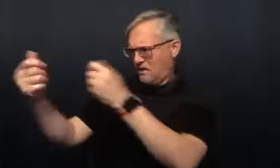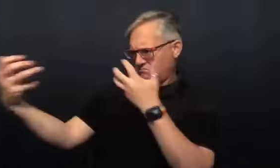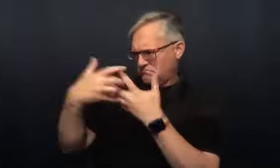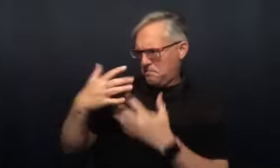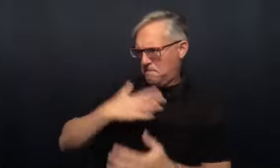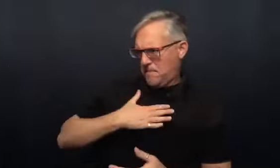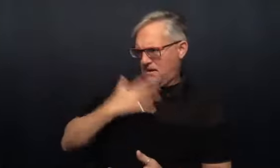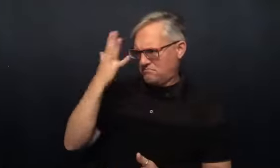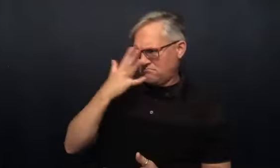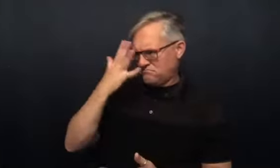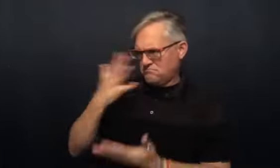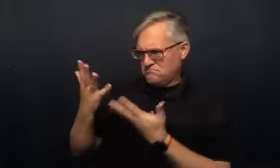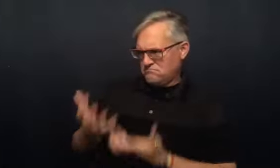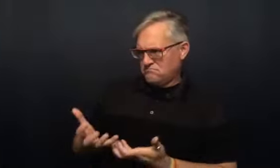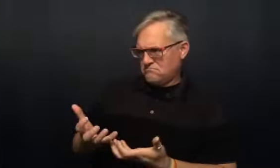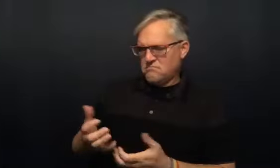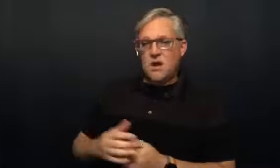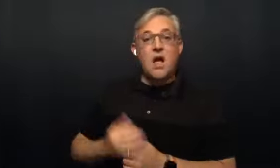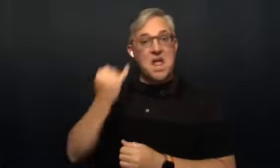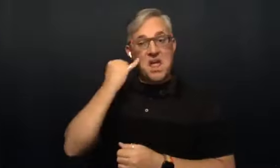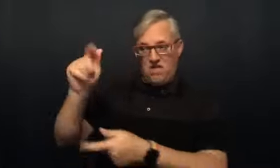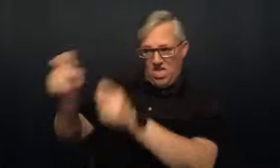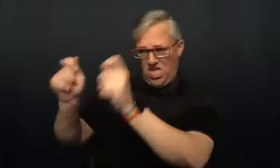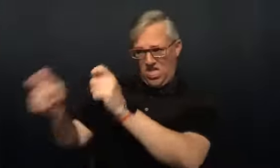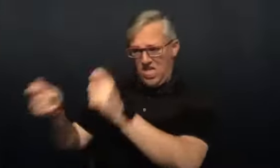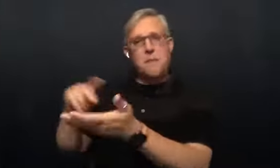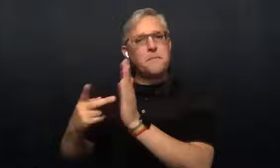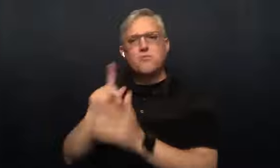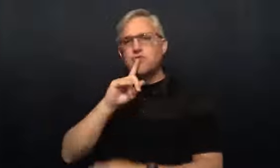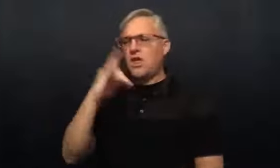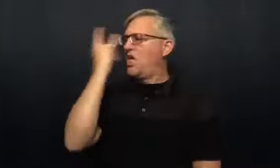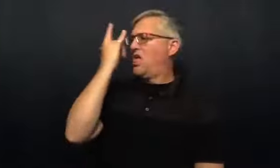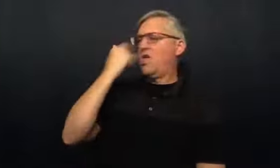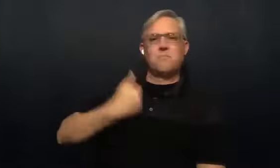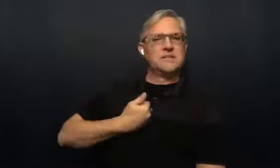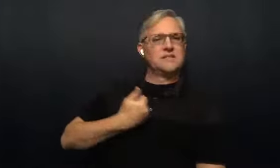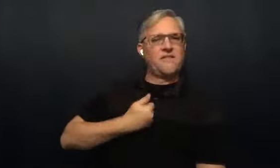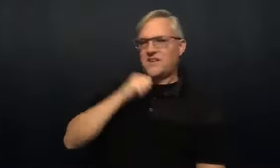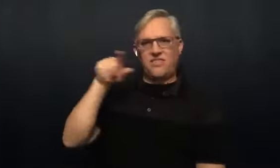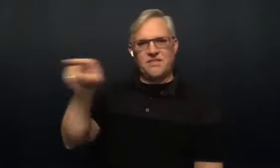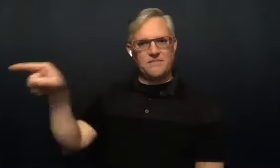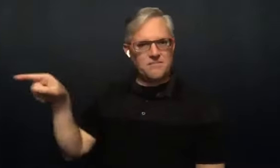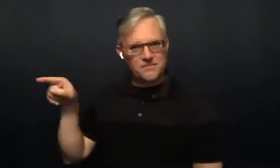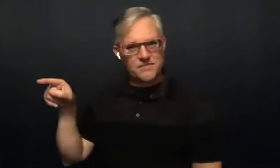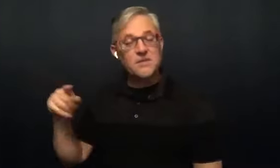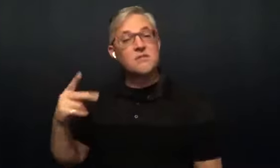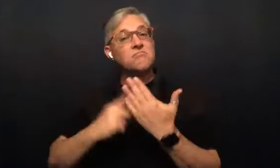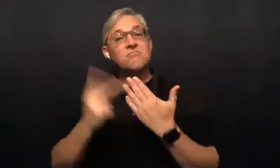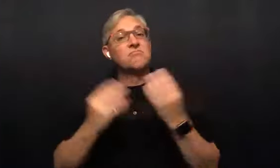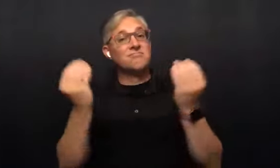we only love that vision or version of ourselves that we see in them." This program teaches me that what is not transformed in the